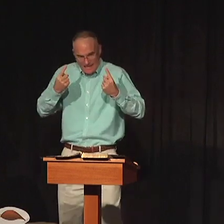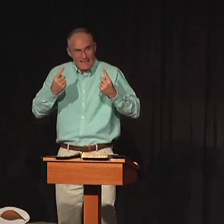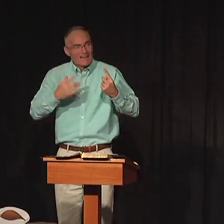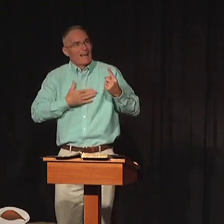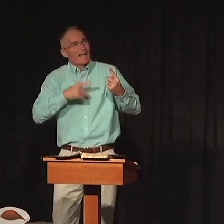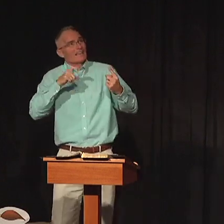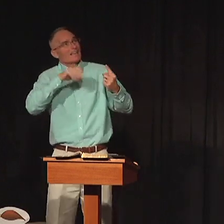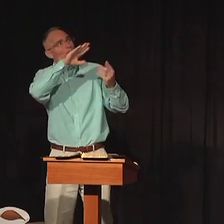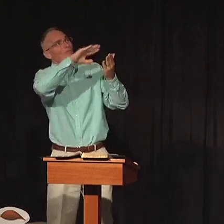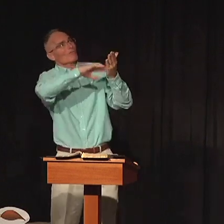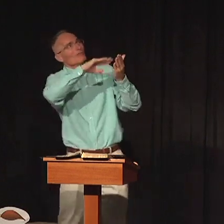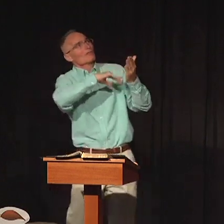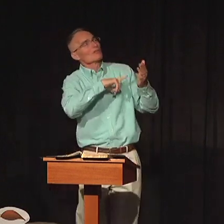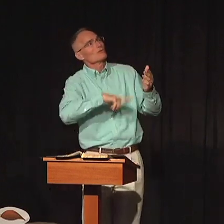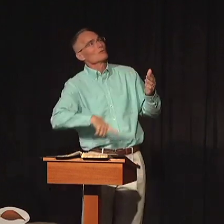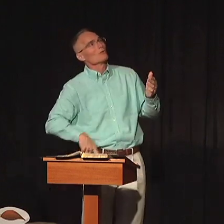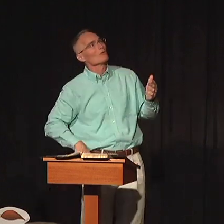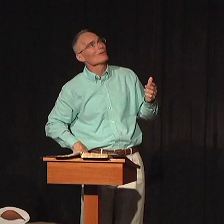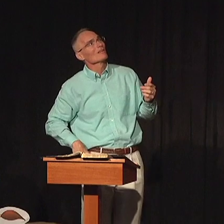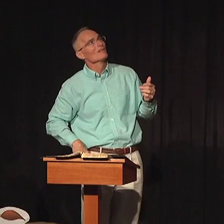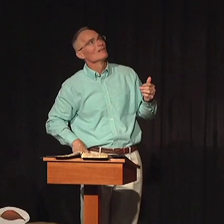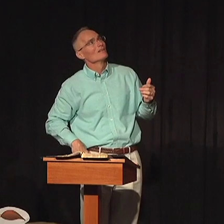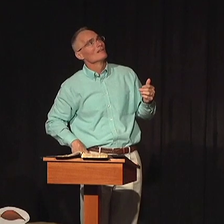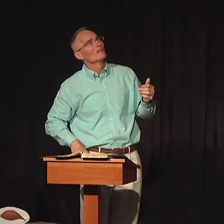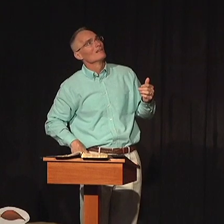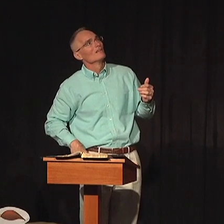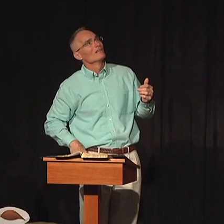And help me to understand that I need your forgiveness, Lord.